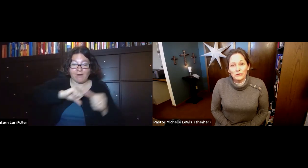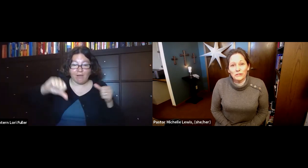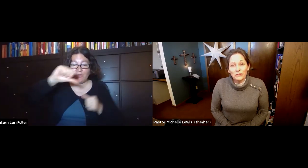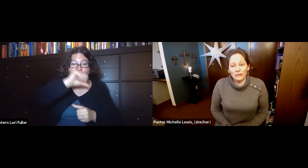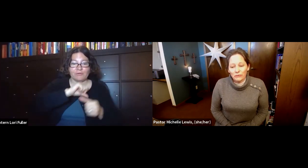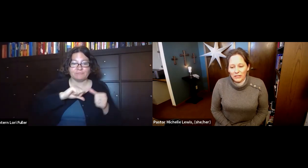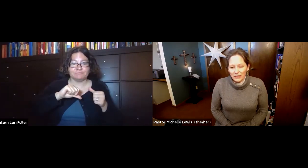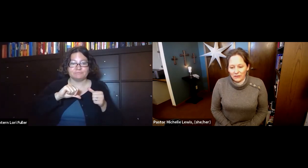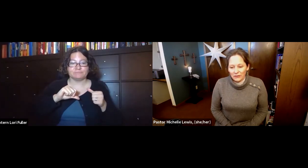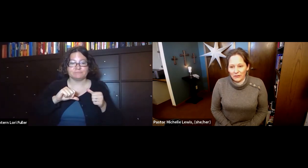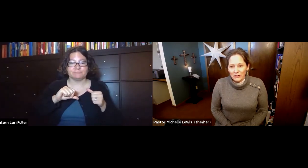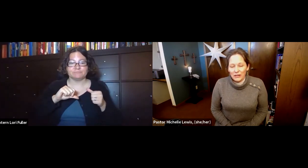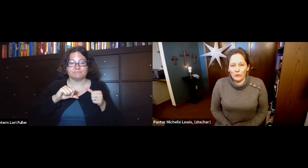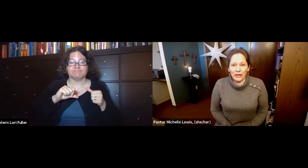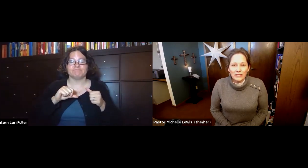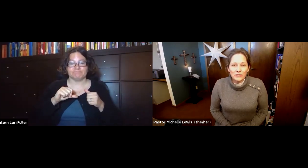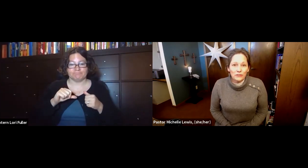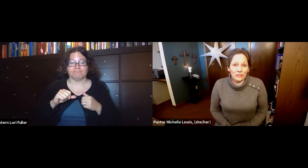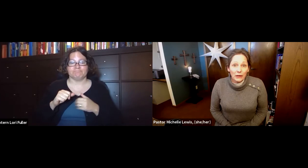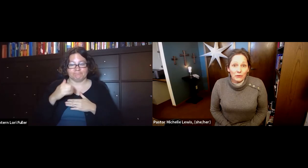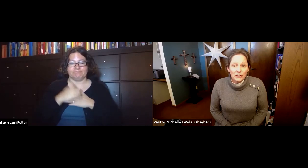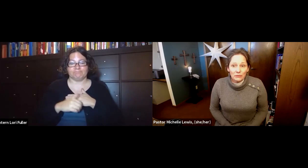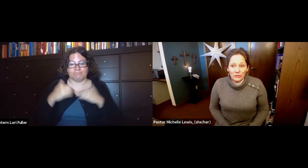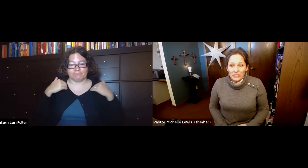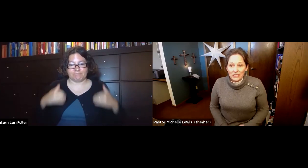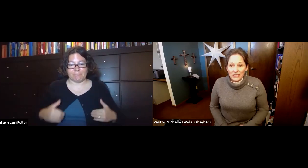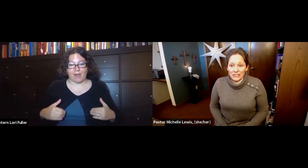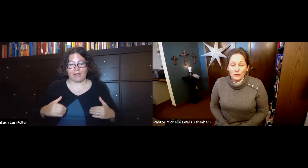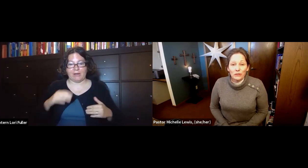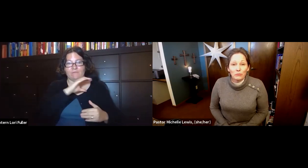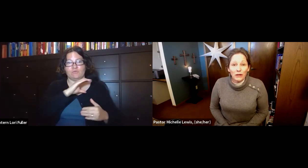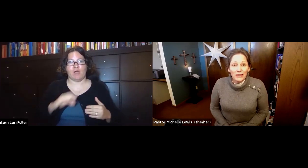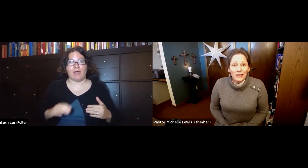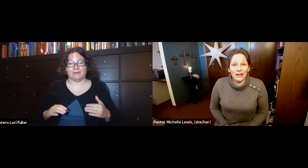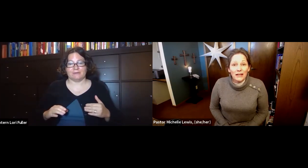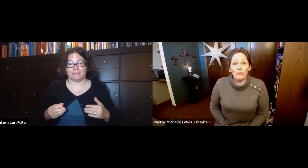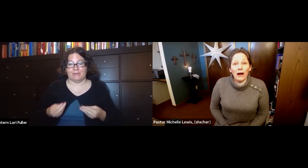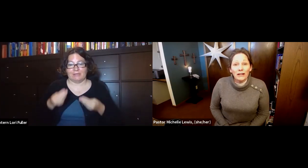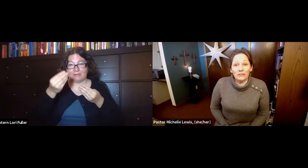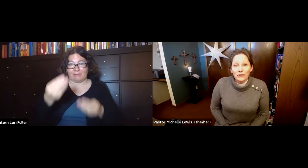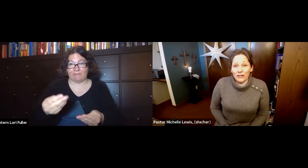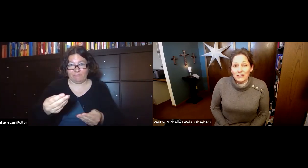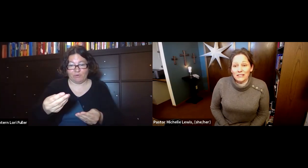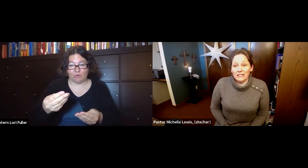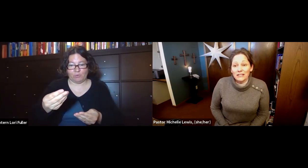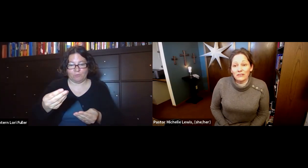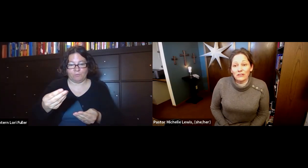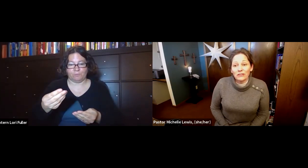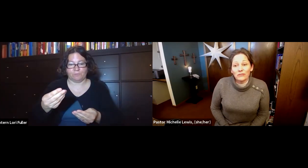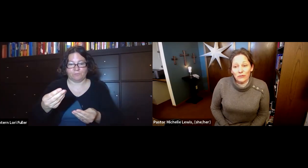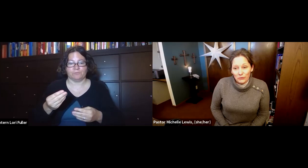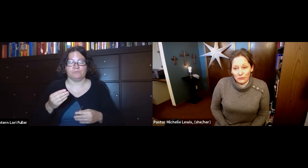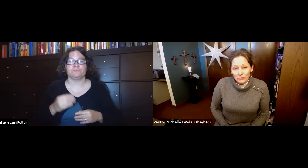When you serve one another, we ask you to use language similar to this, with the bread, body of Christ,